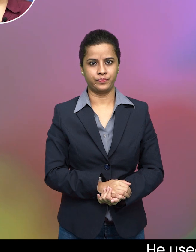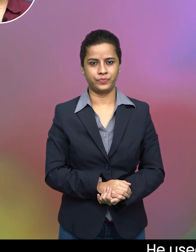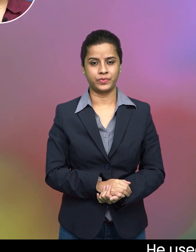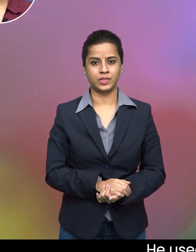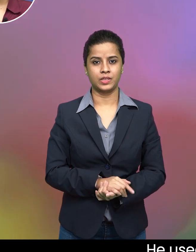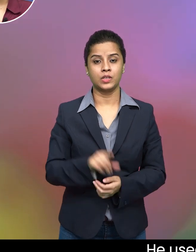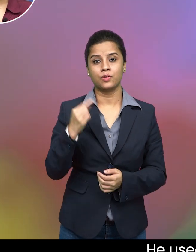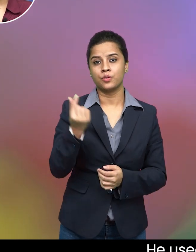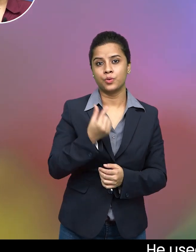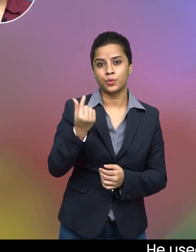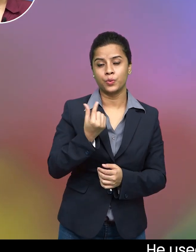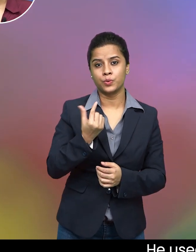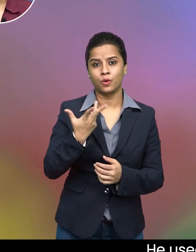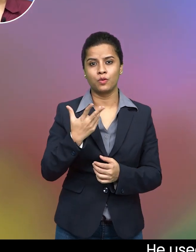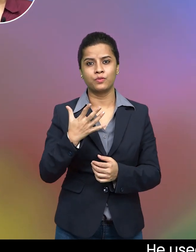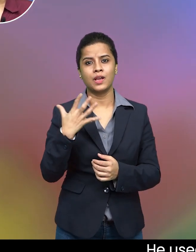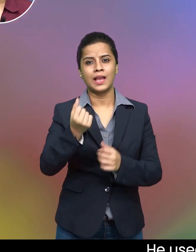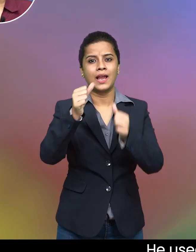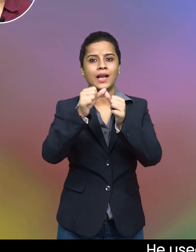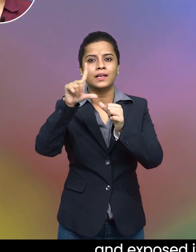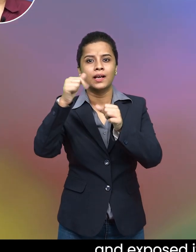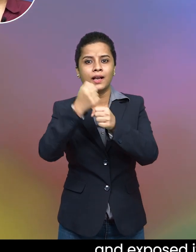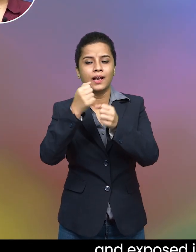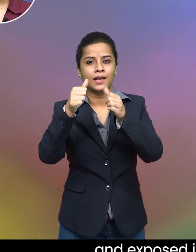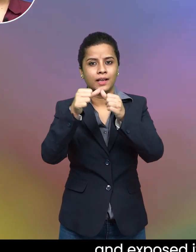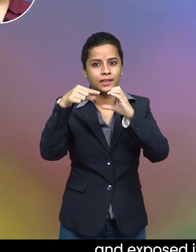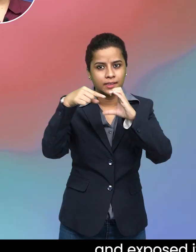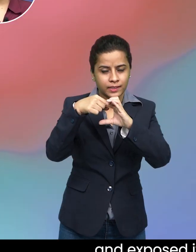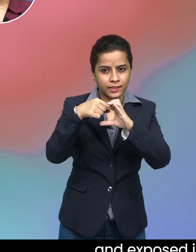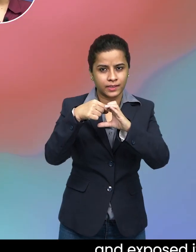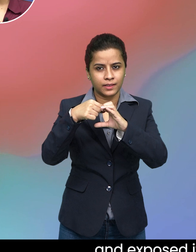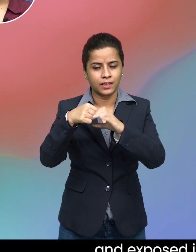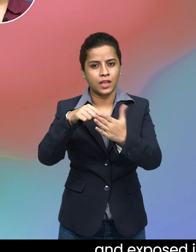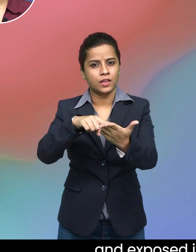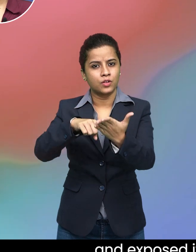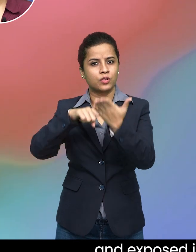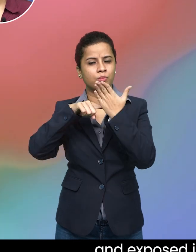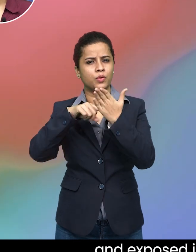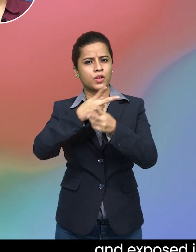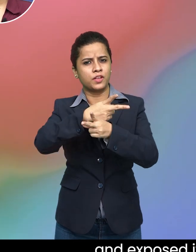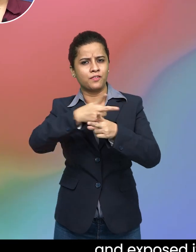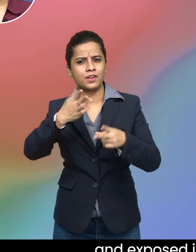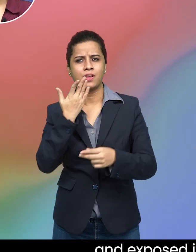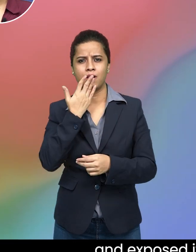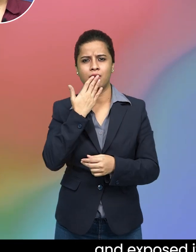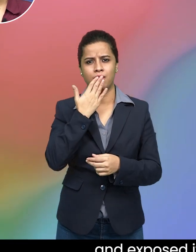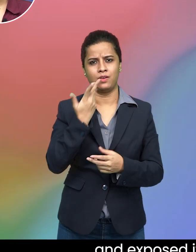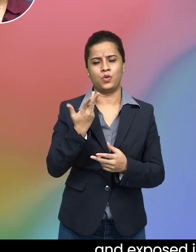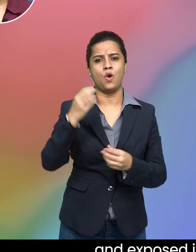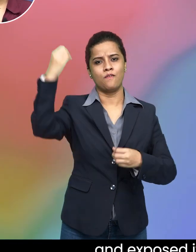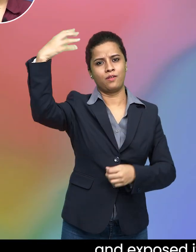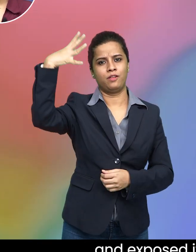He used a strand of algae and exposed it to different colors of light.